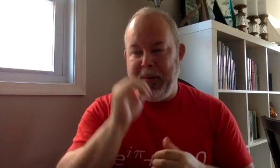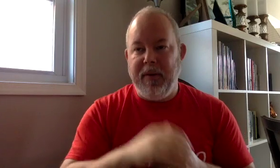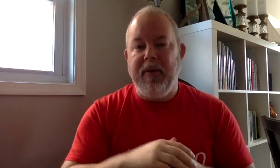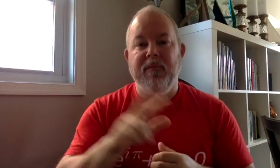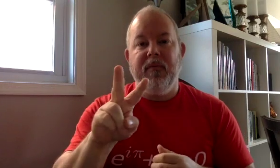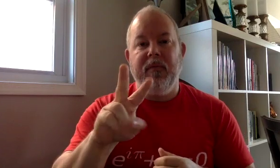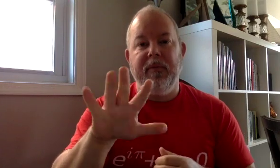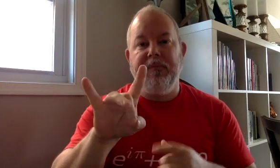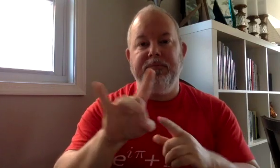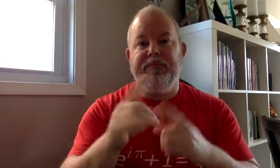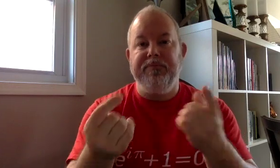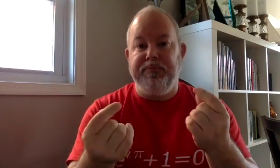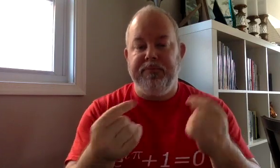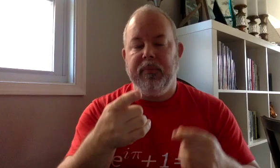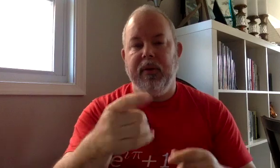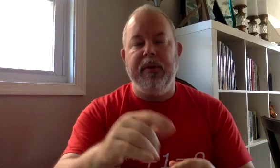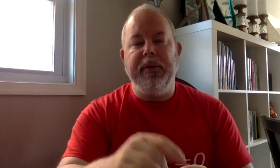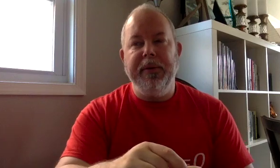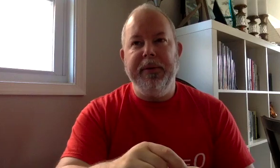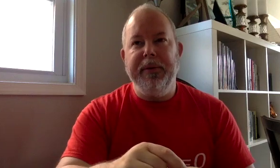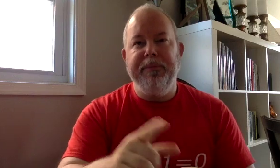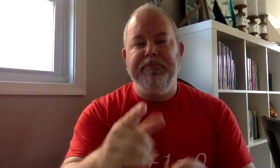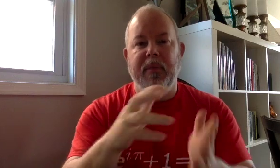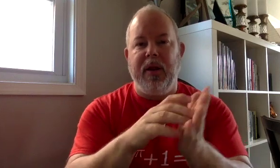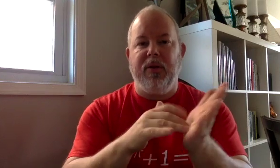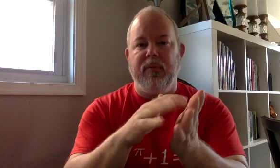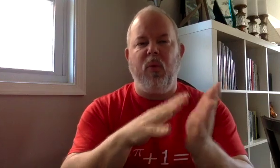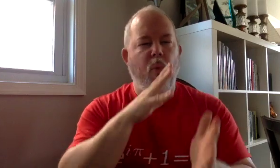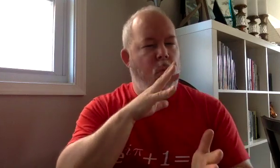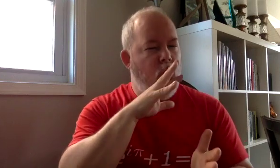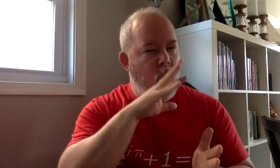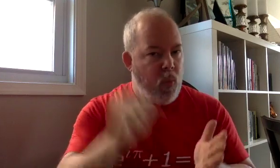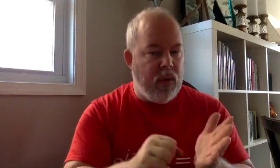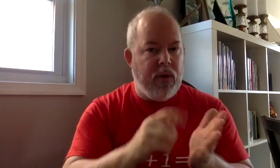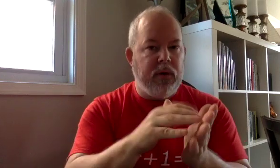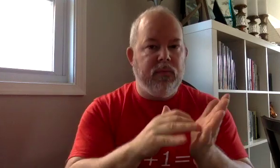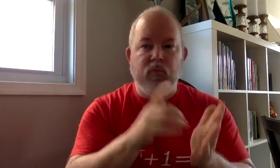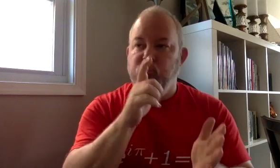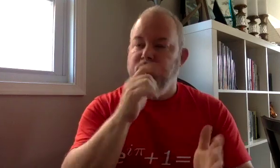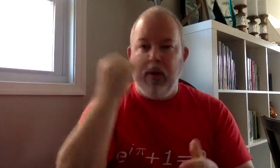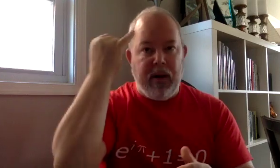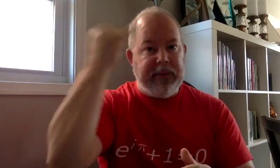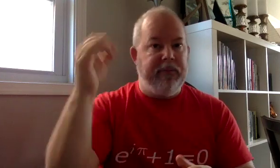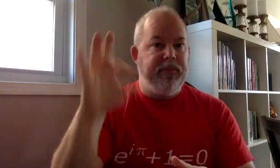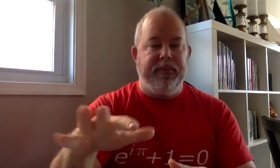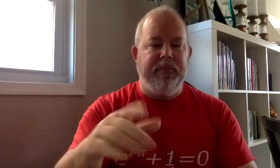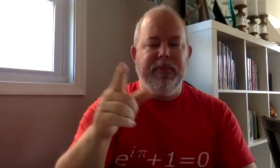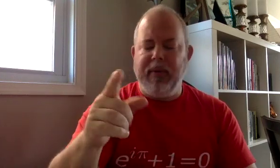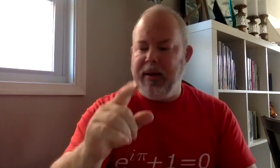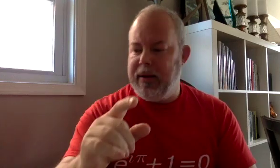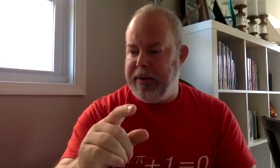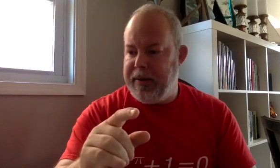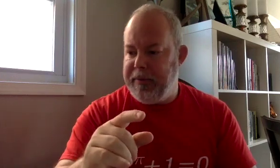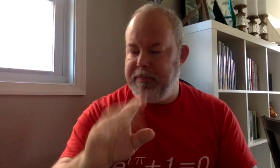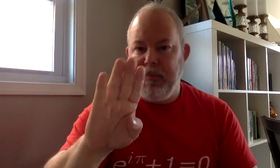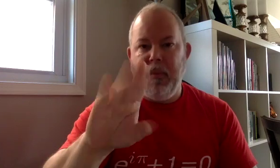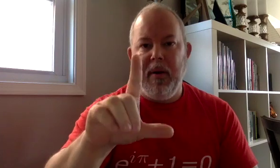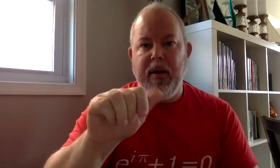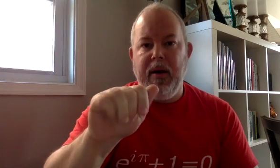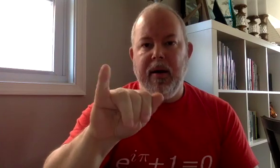think that they can basically bail Russia out, they can give Russia a workaround to the sanctions that we impose, they